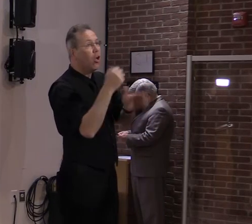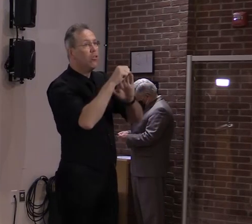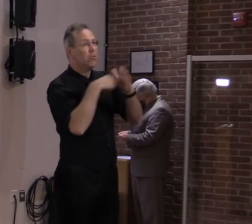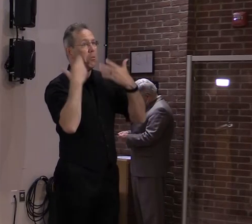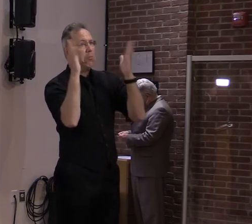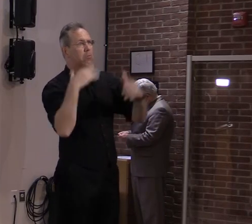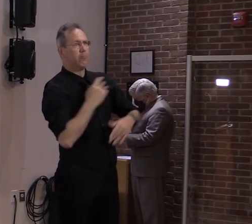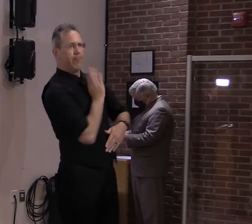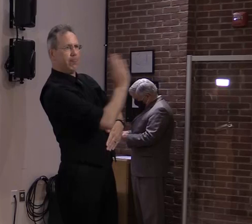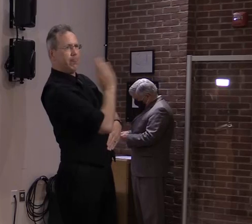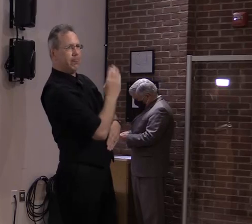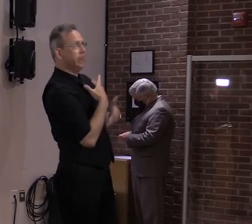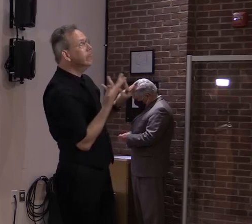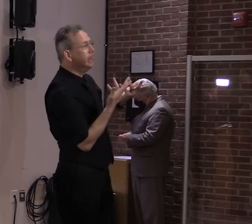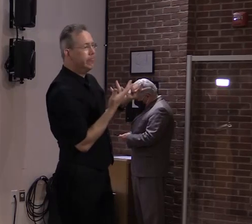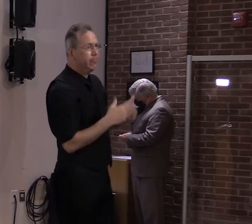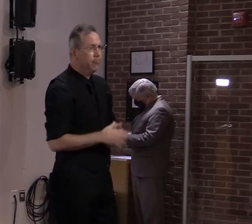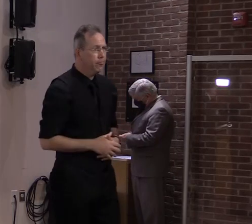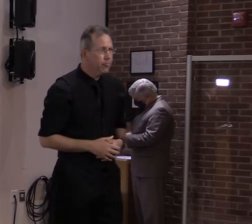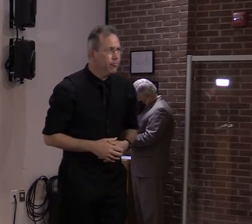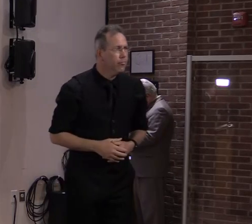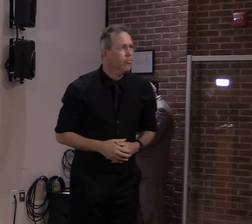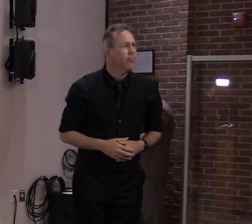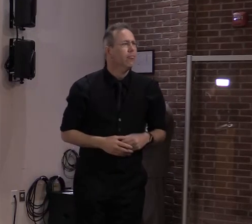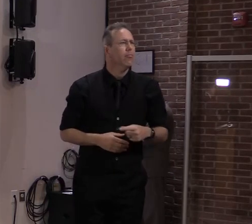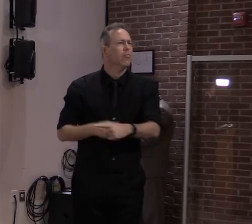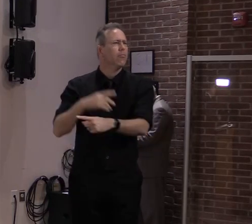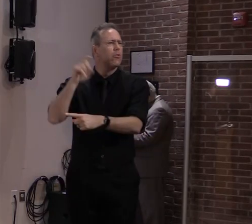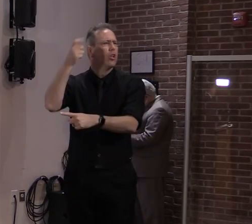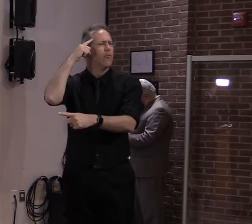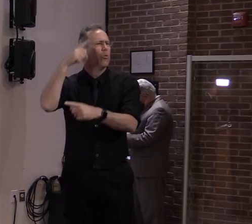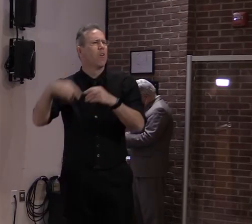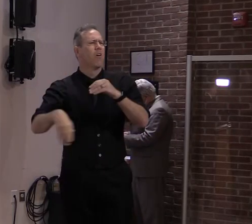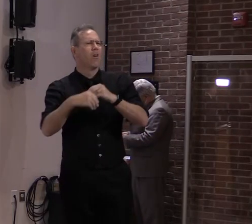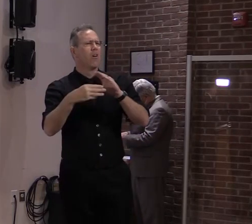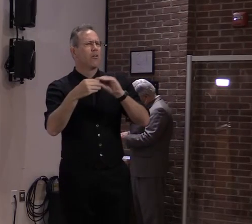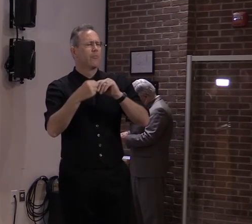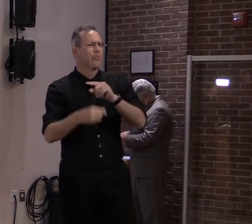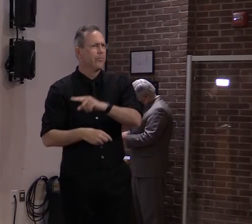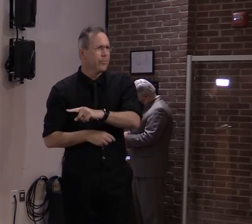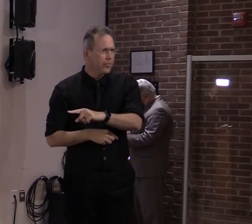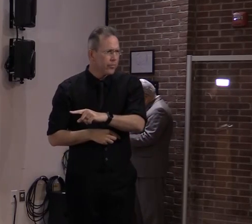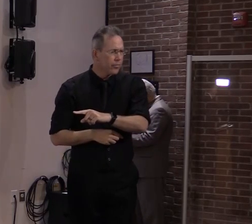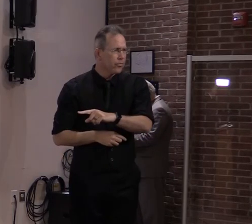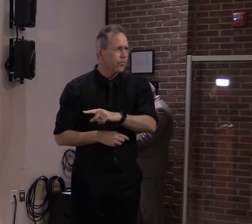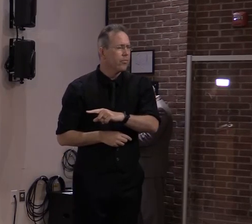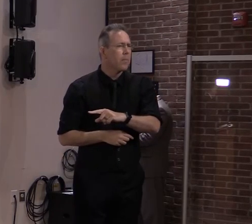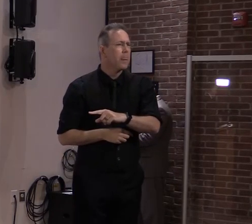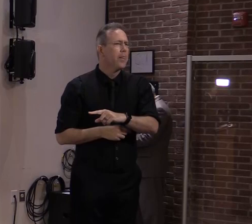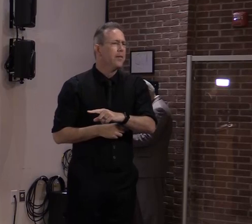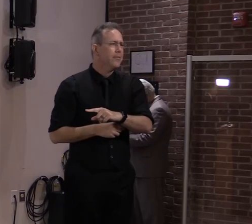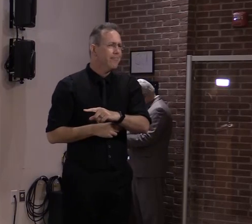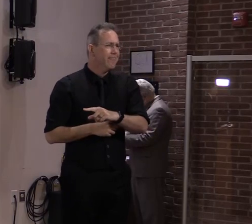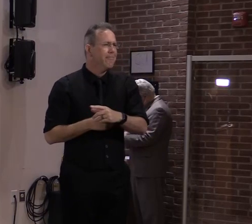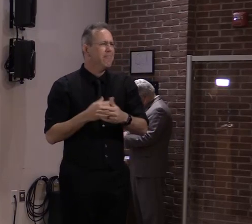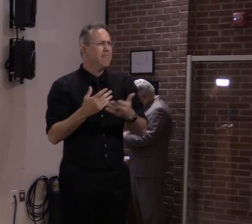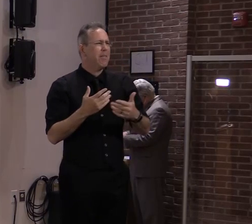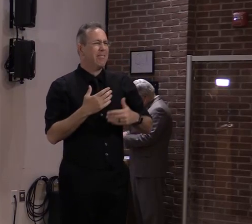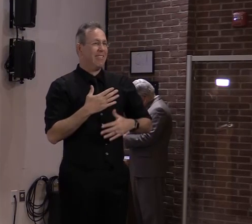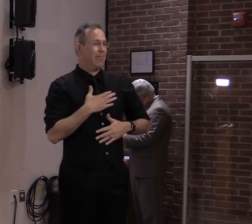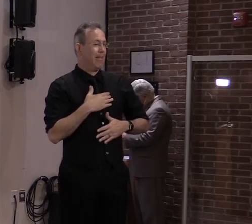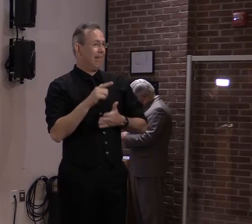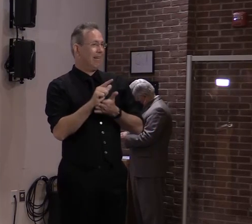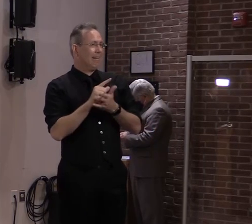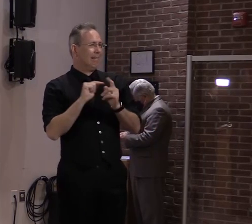you. I'd just like to add a little bit of context to this as well. And this is where I'll probably get in trouble with our legal